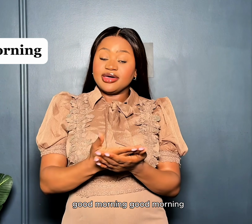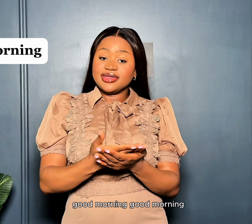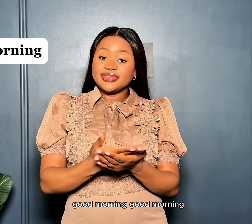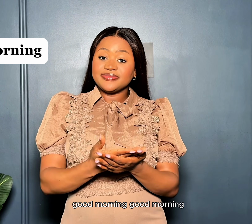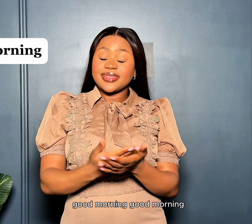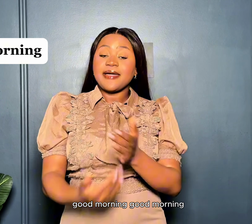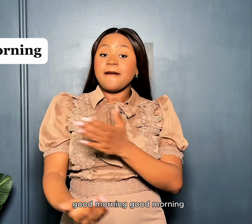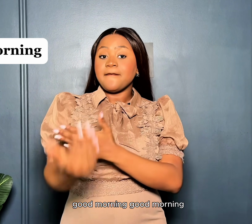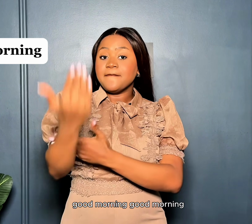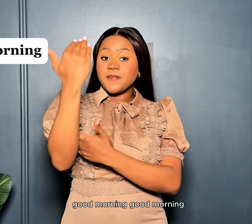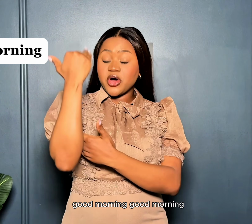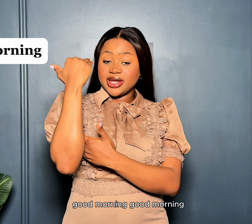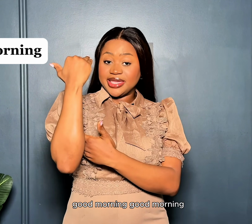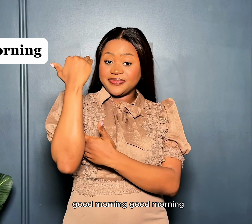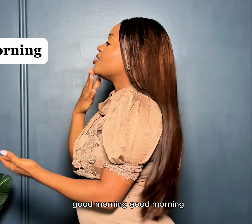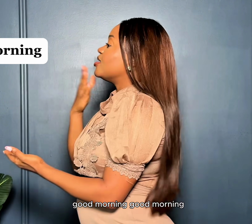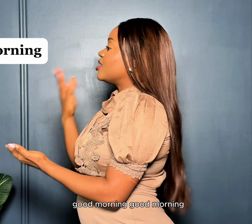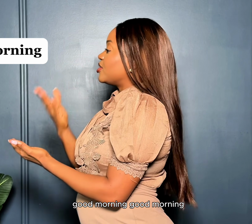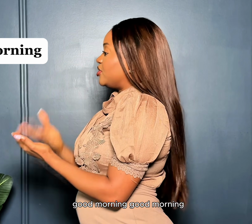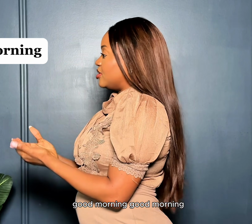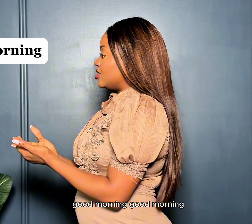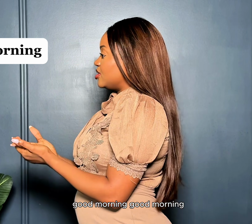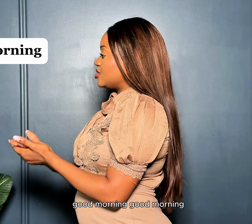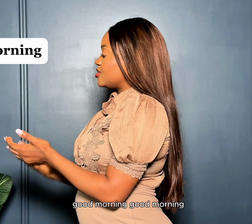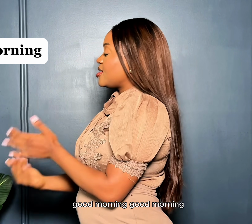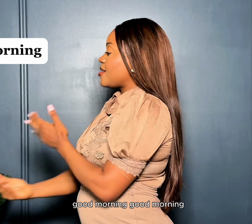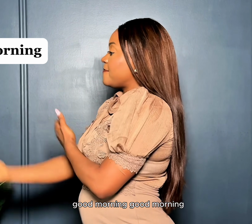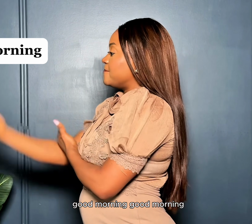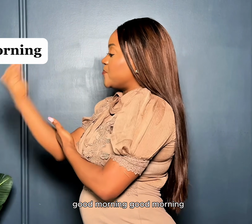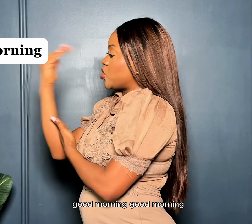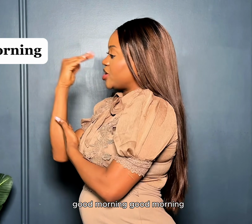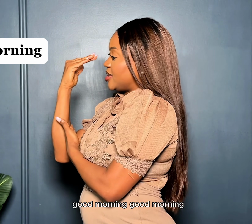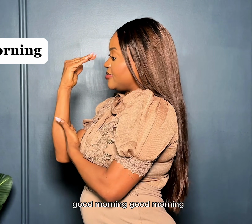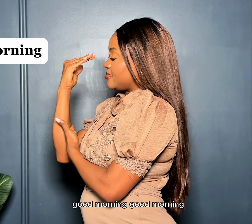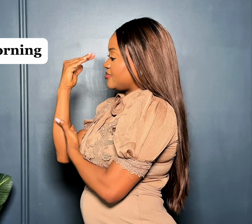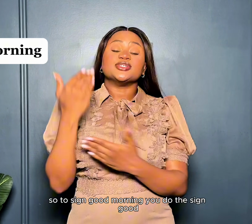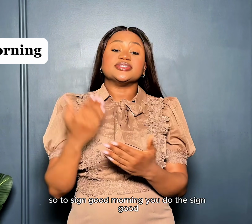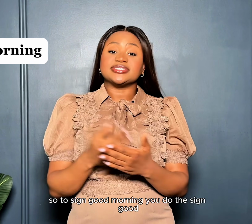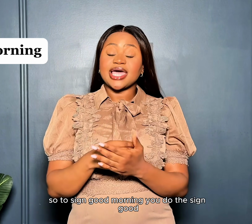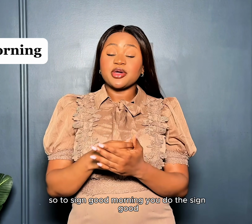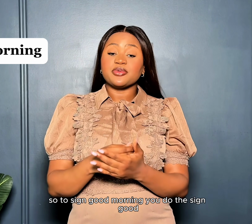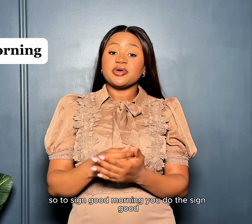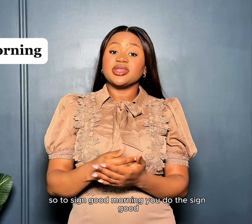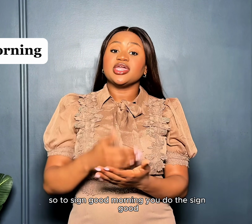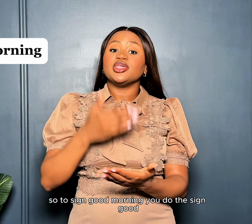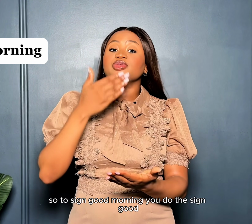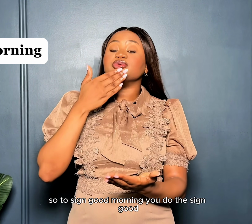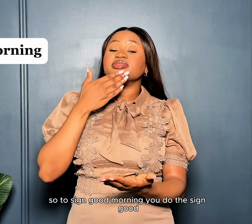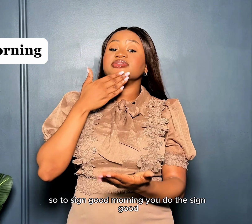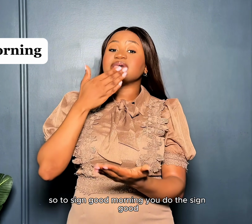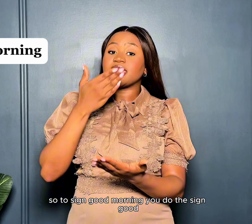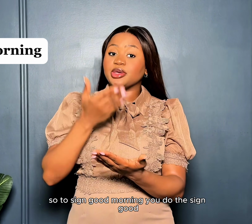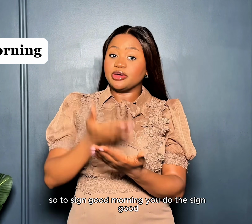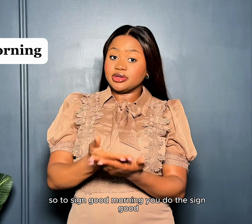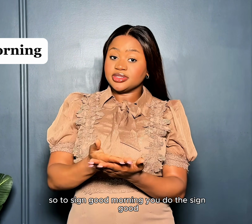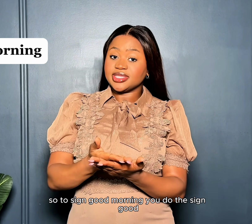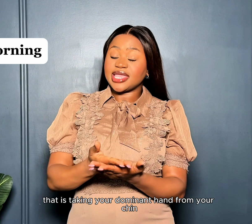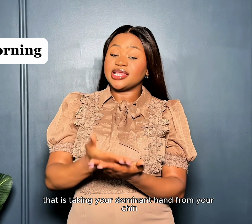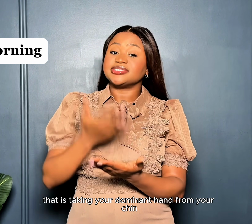Good morning. Good morning. So to sign good morning, you do the sign good. That is taking